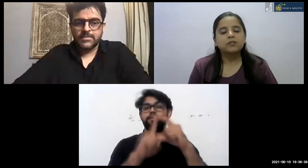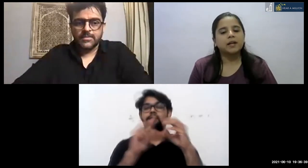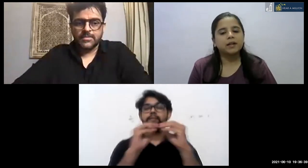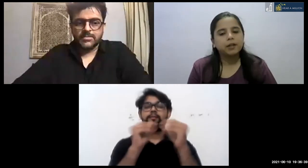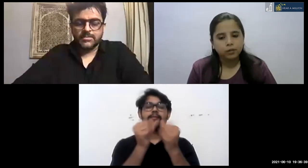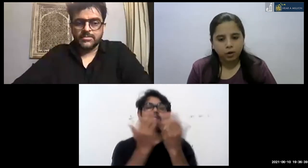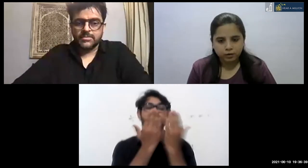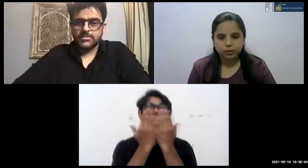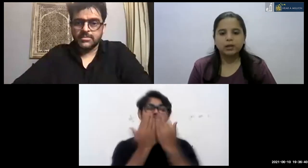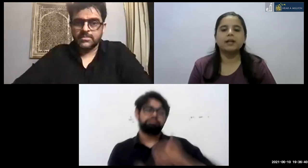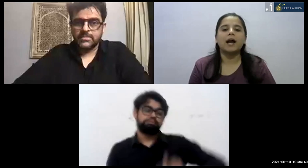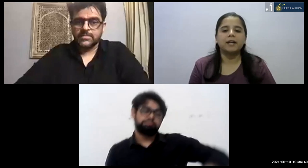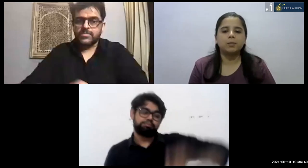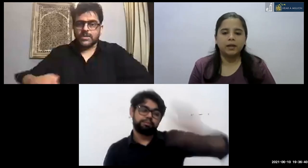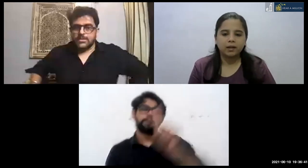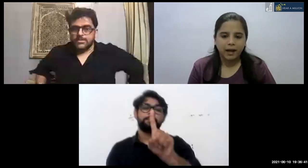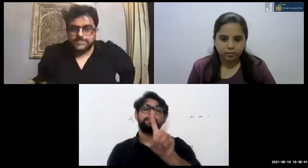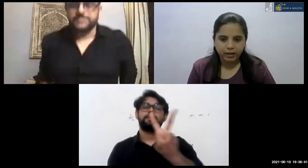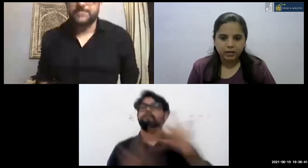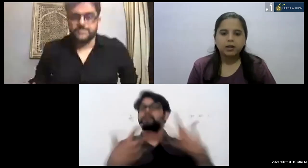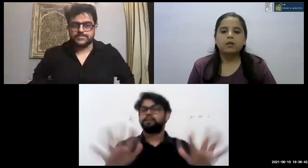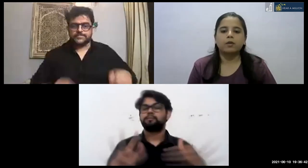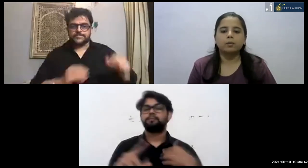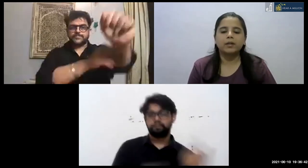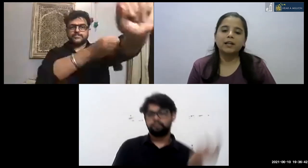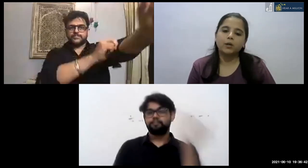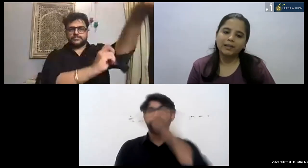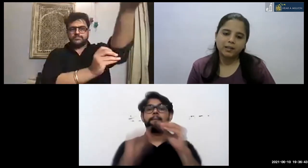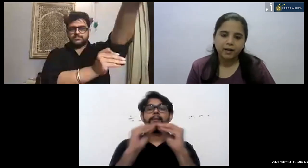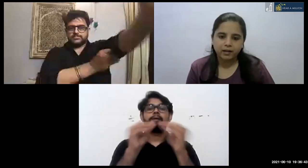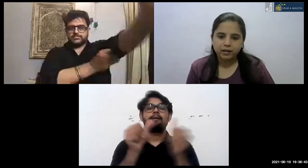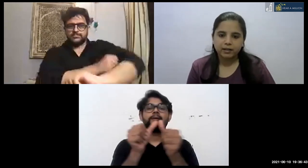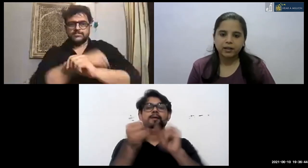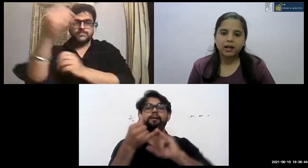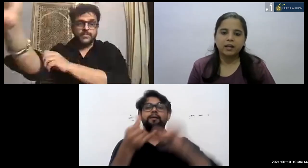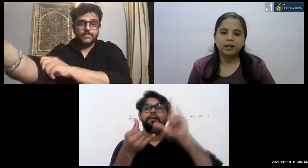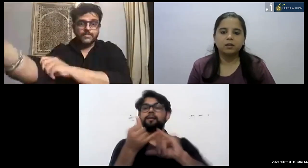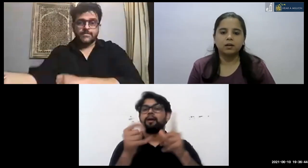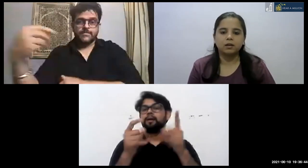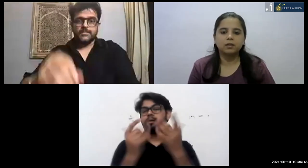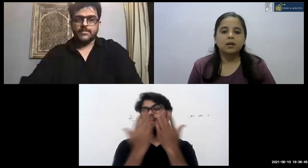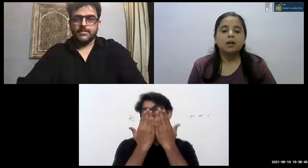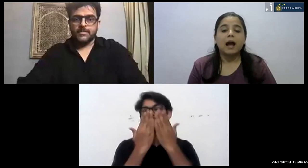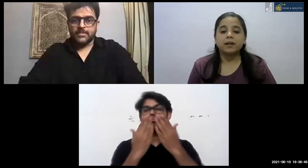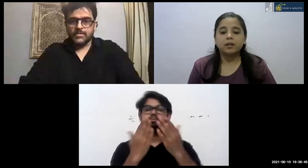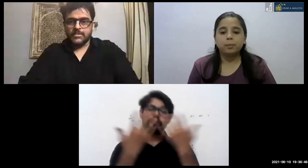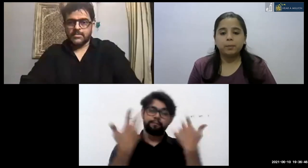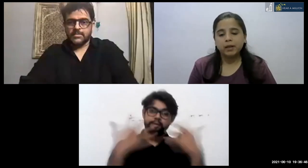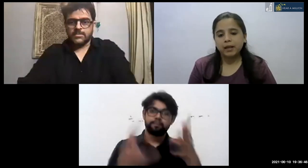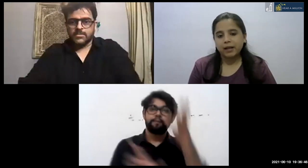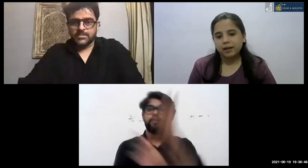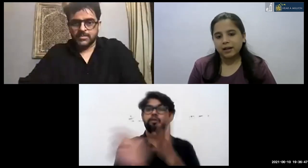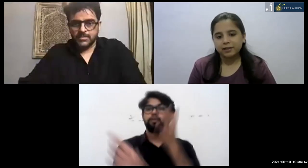So I've studied in Indore school in IDBA Academy from till 12th standard, and then I